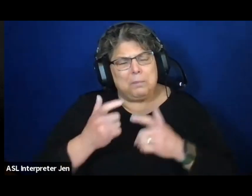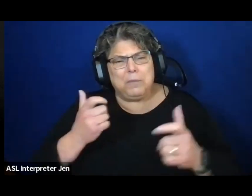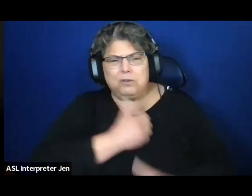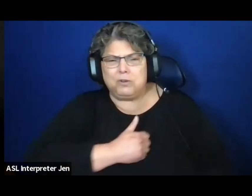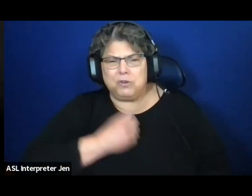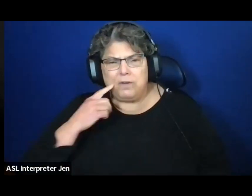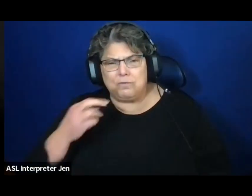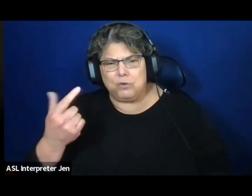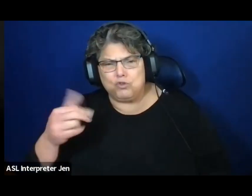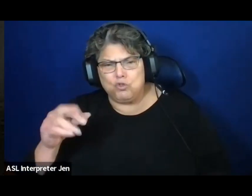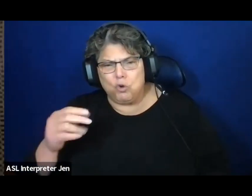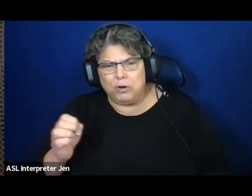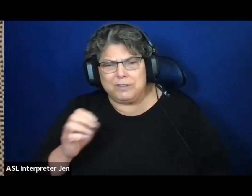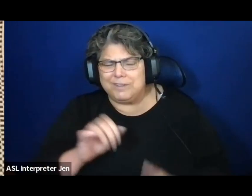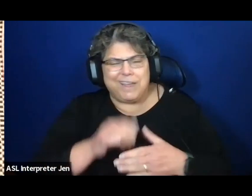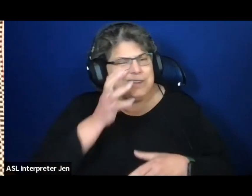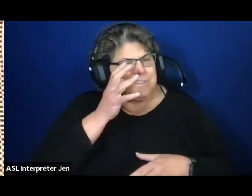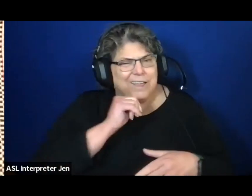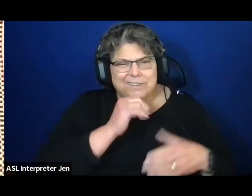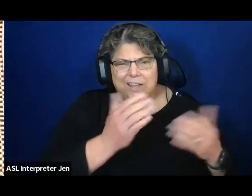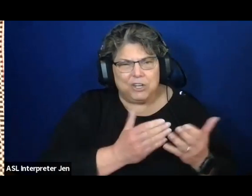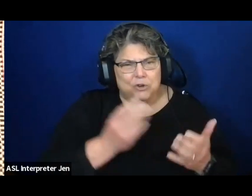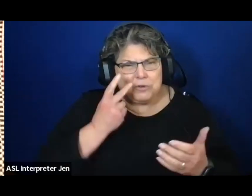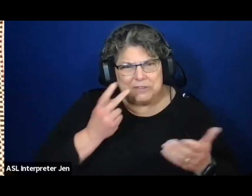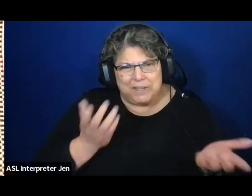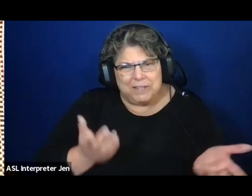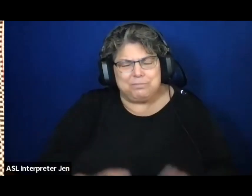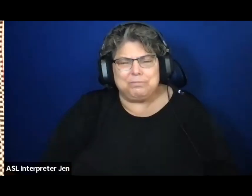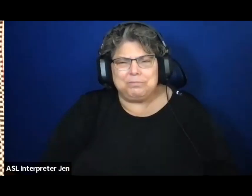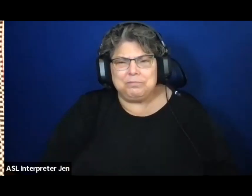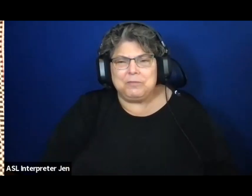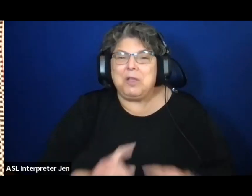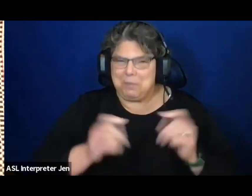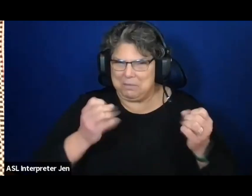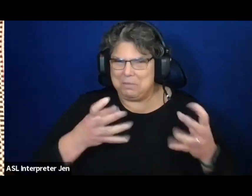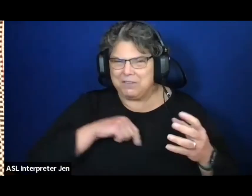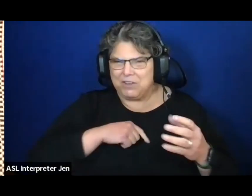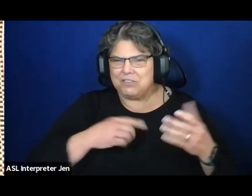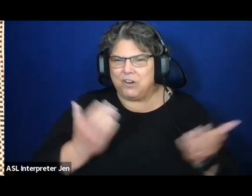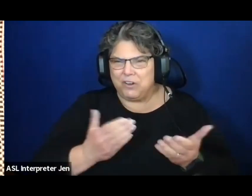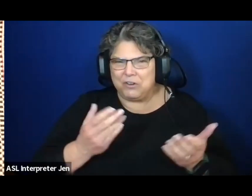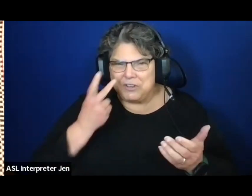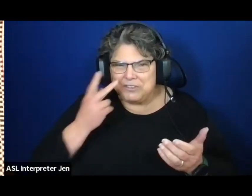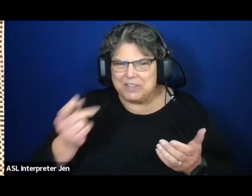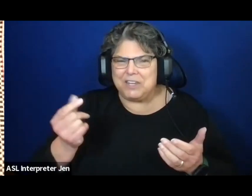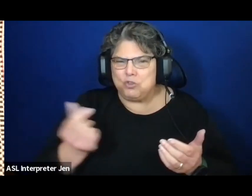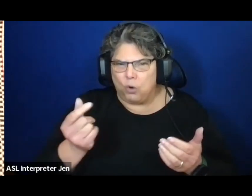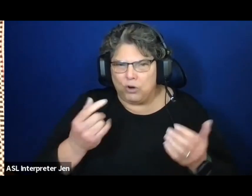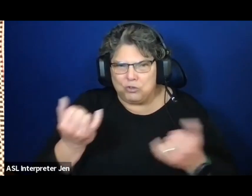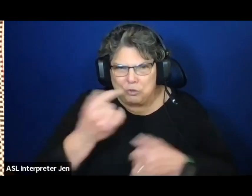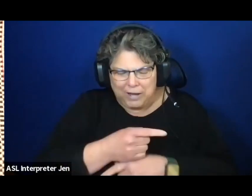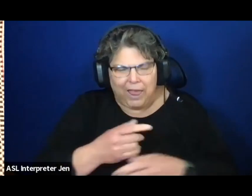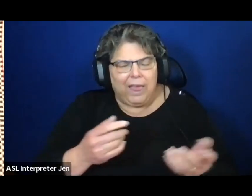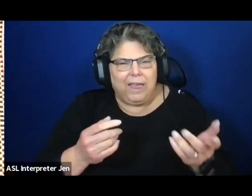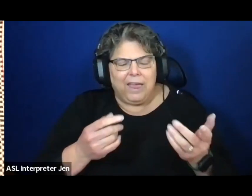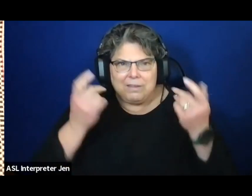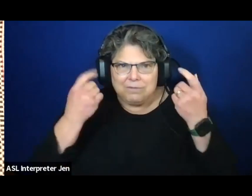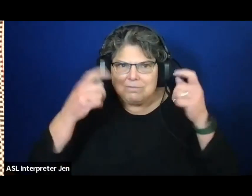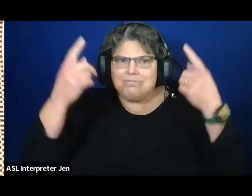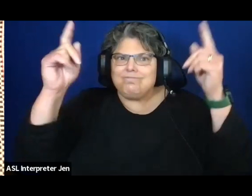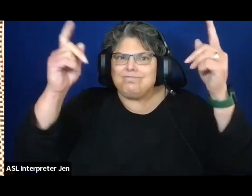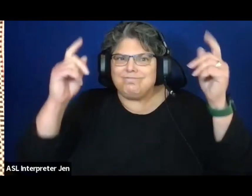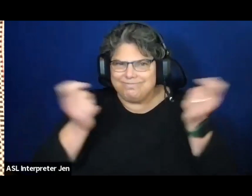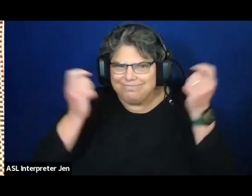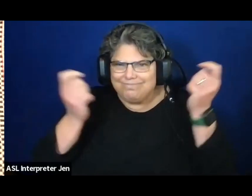this. There are, however, many of us here to see George today and to celebrate his accomplishments, including his